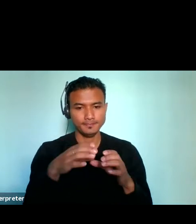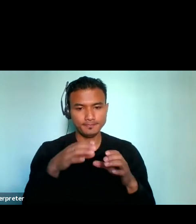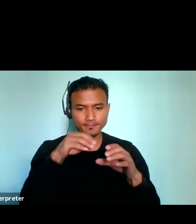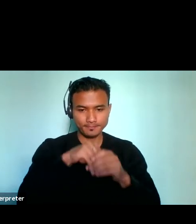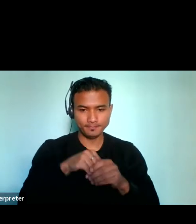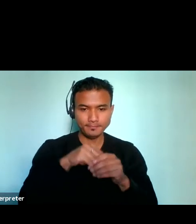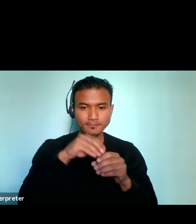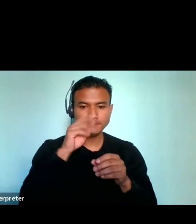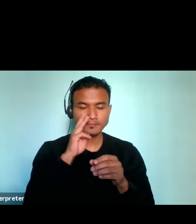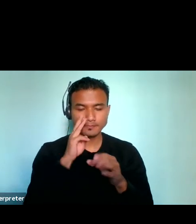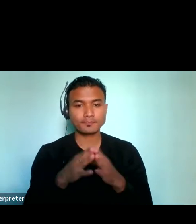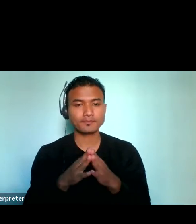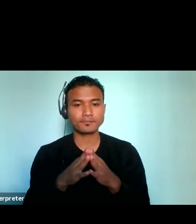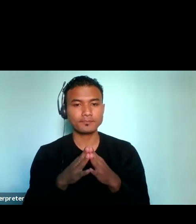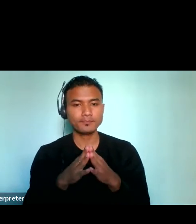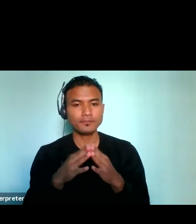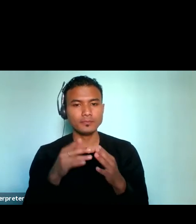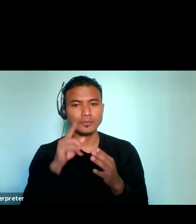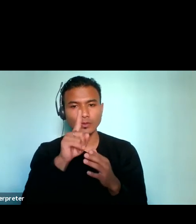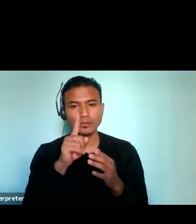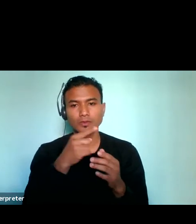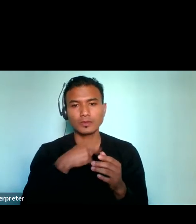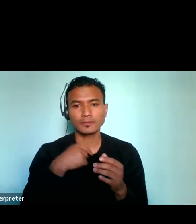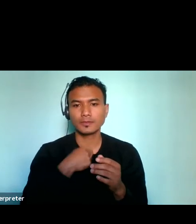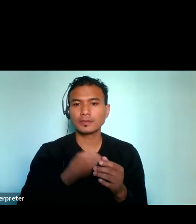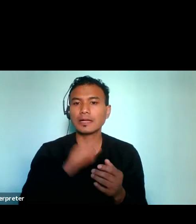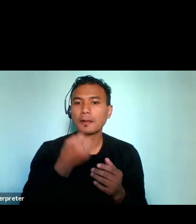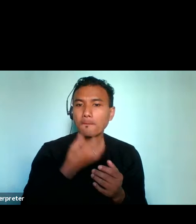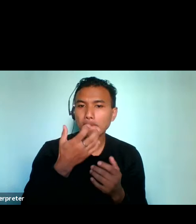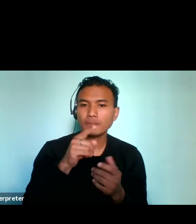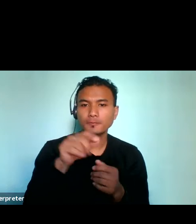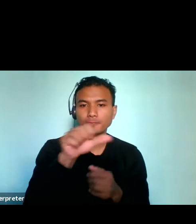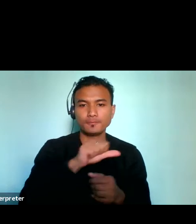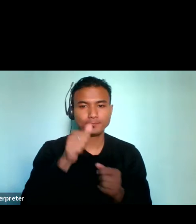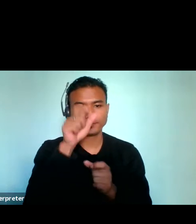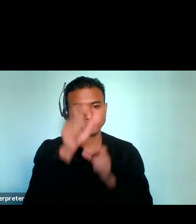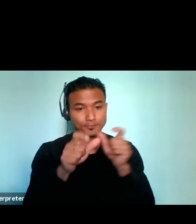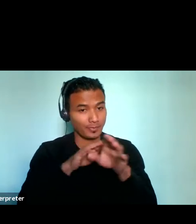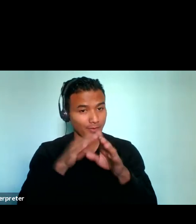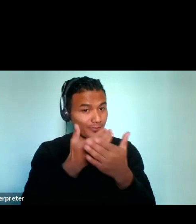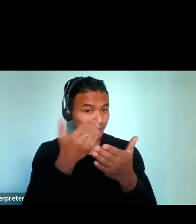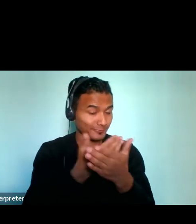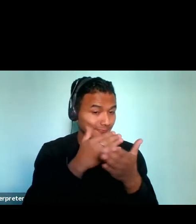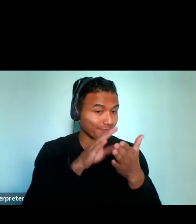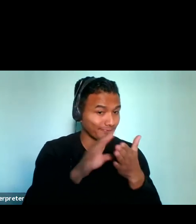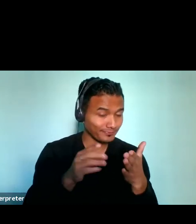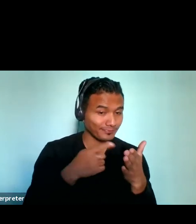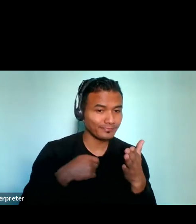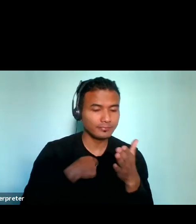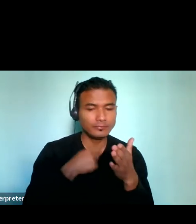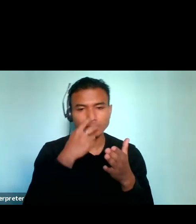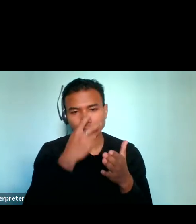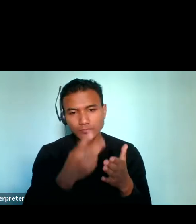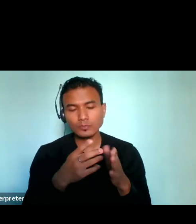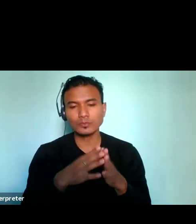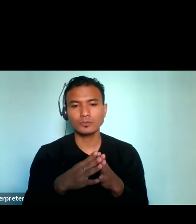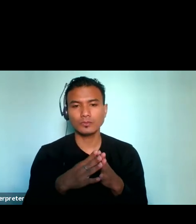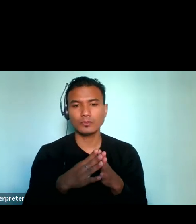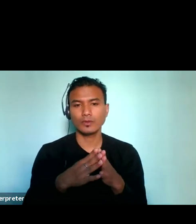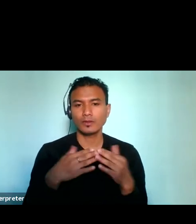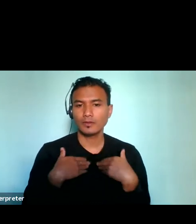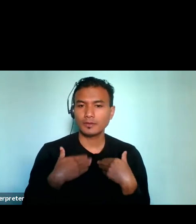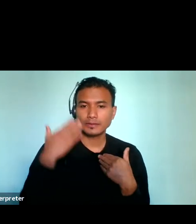collectively owned platform, but one on which the voices of people's organizations are heard above all else. And so I